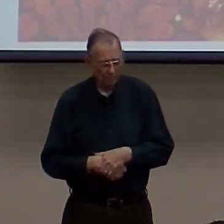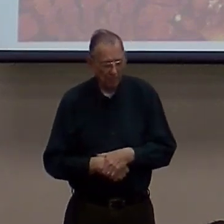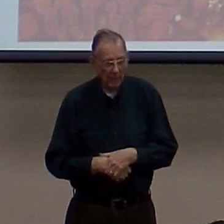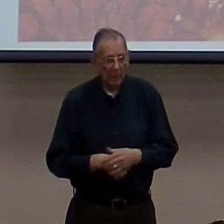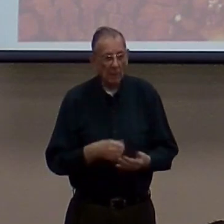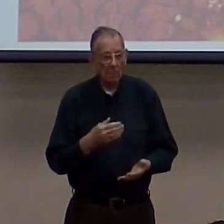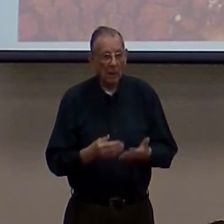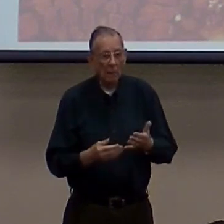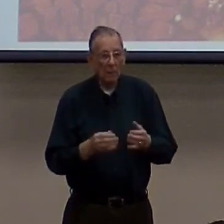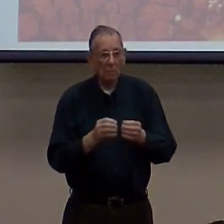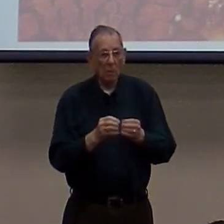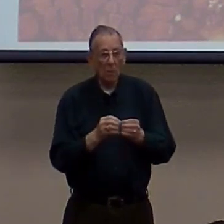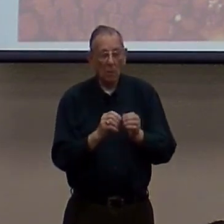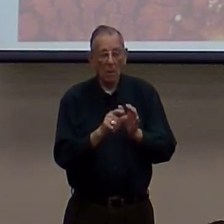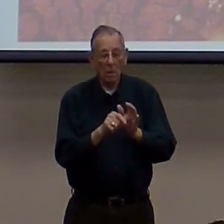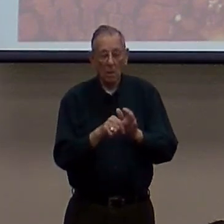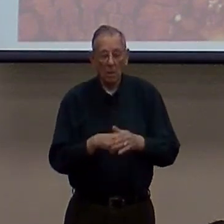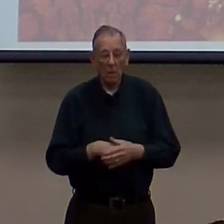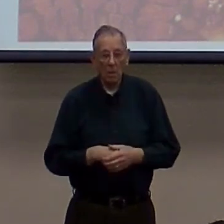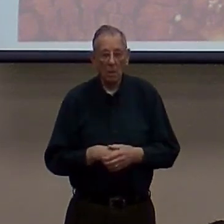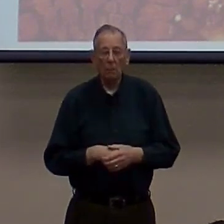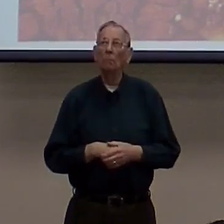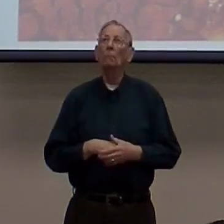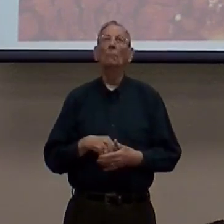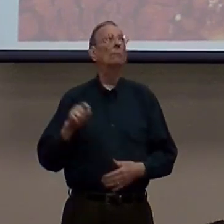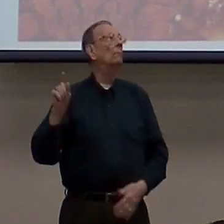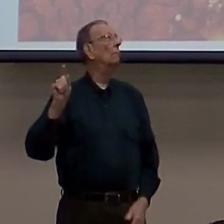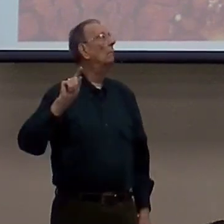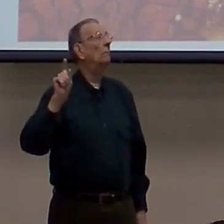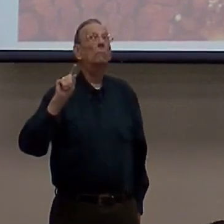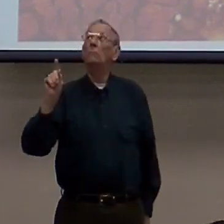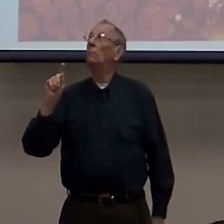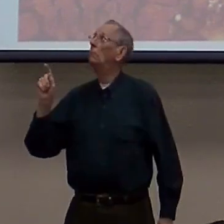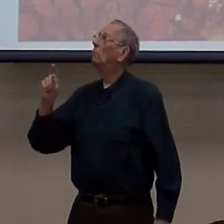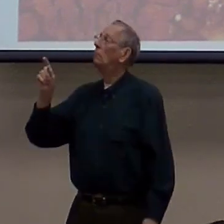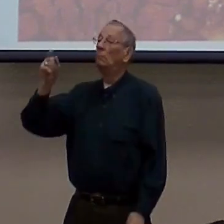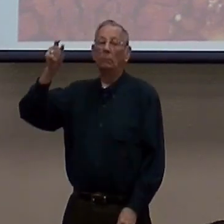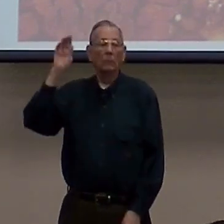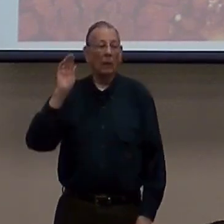more, where's God? Where's God?